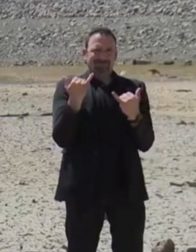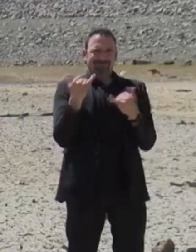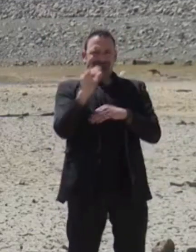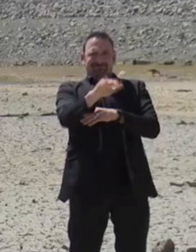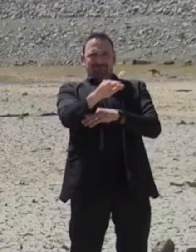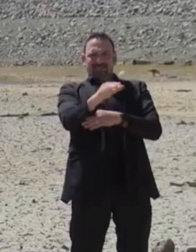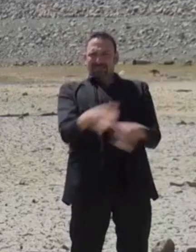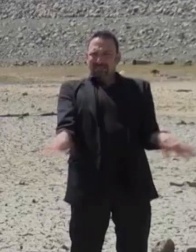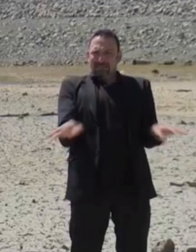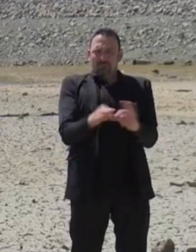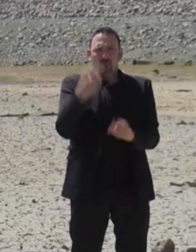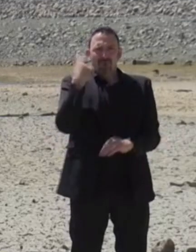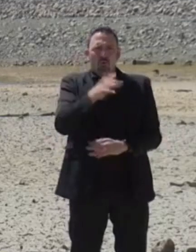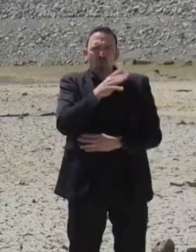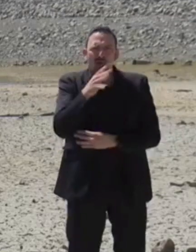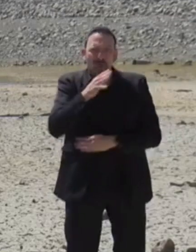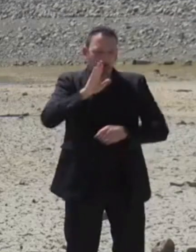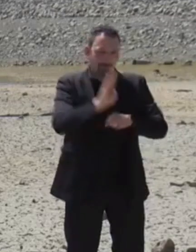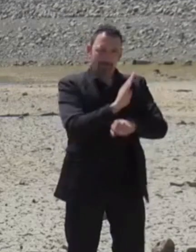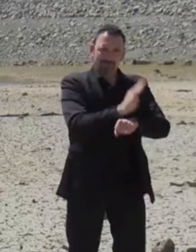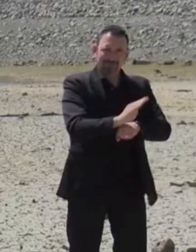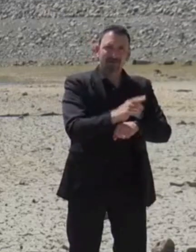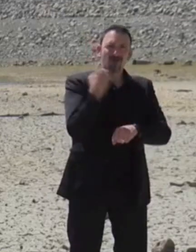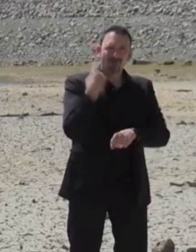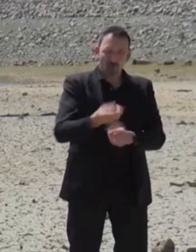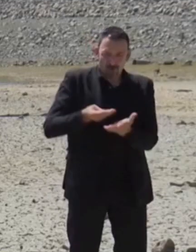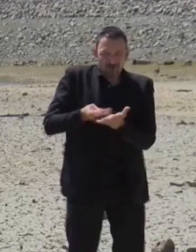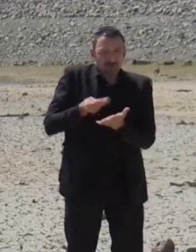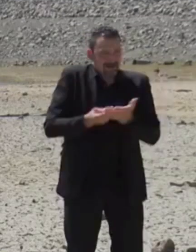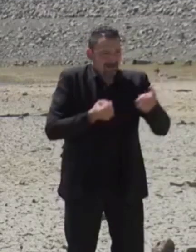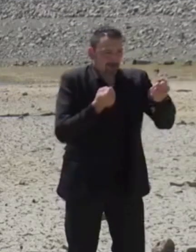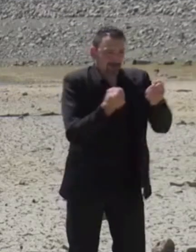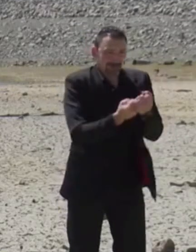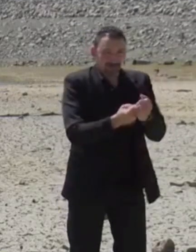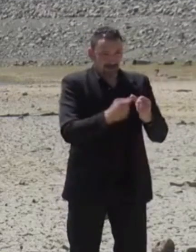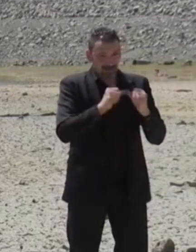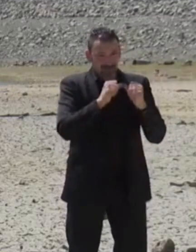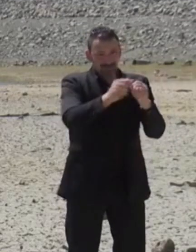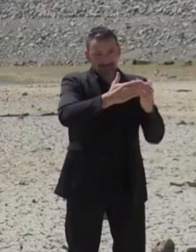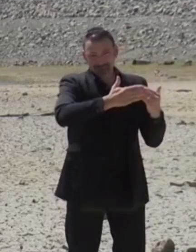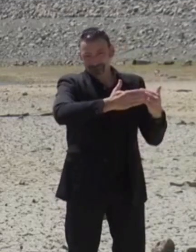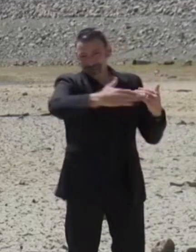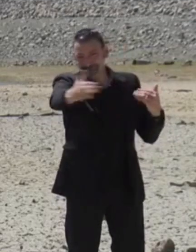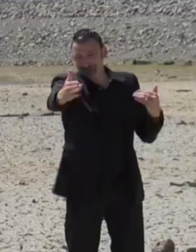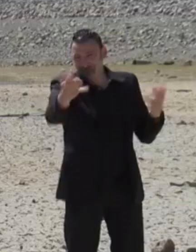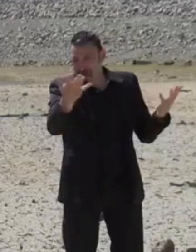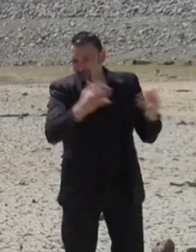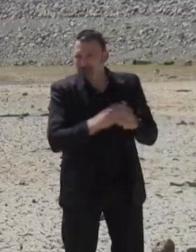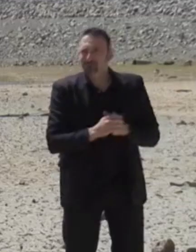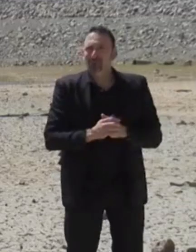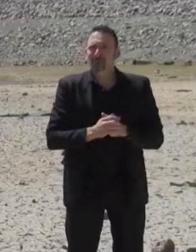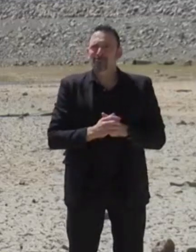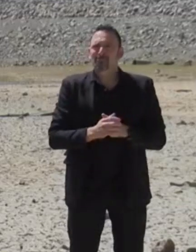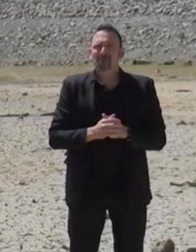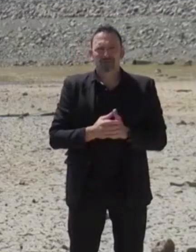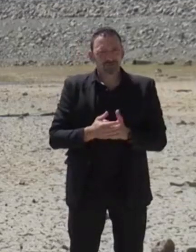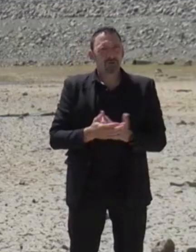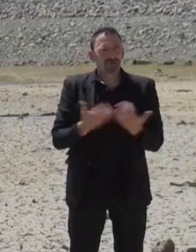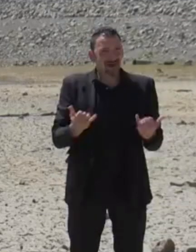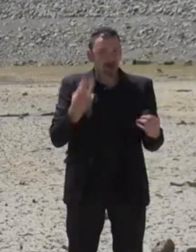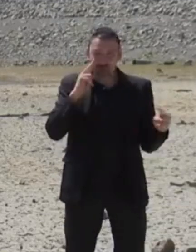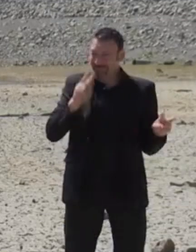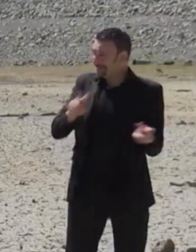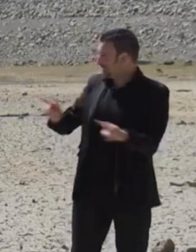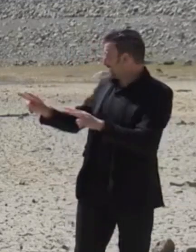our agricultural operations to receive the financial assistance they're going to need throughout the process. You know, and as devastating as you see